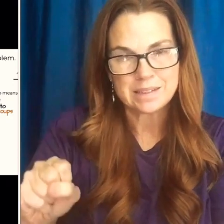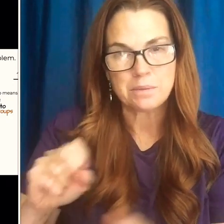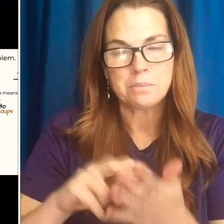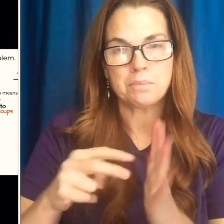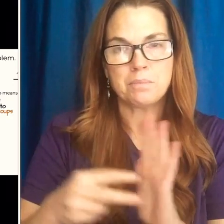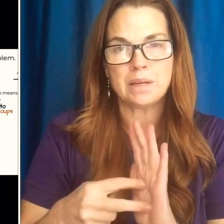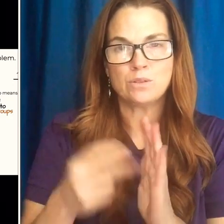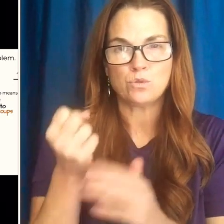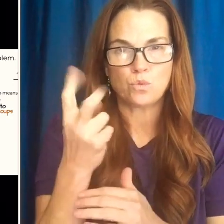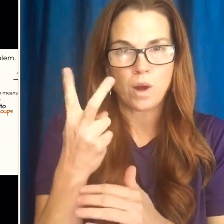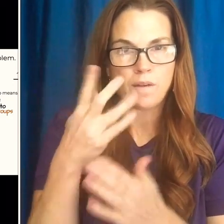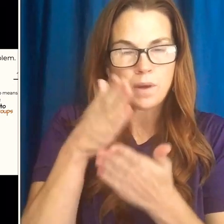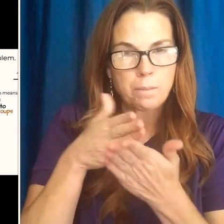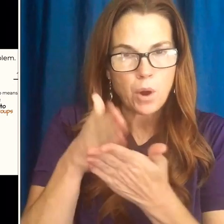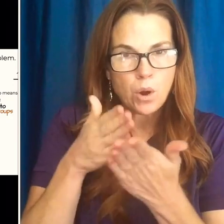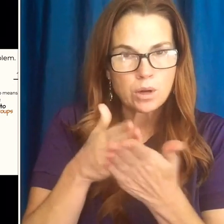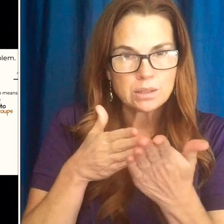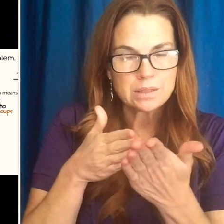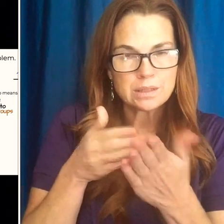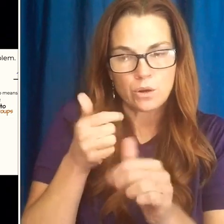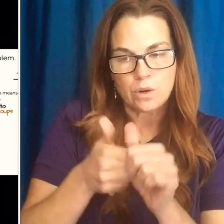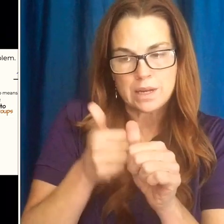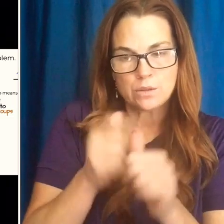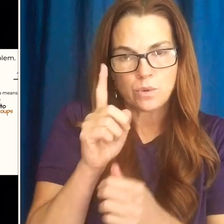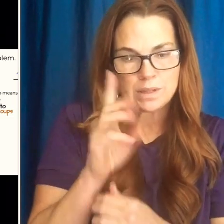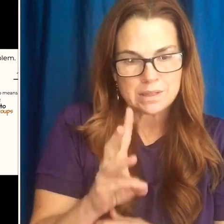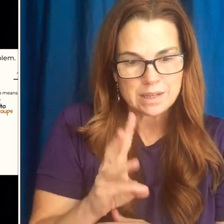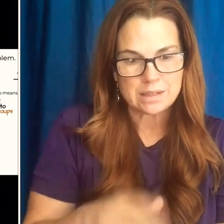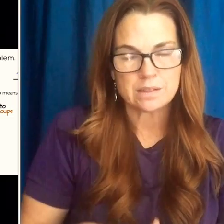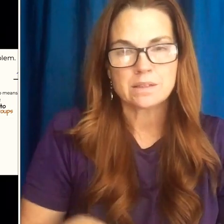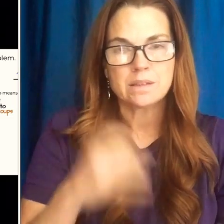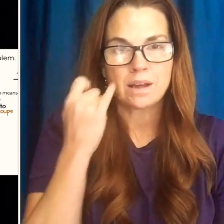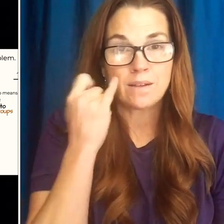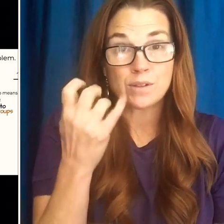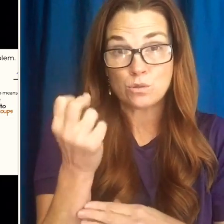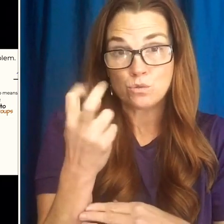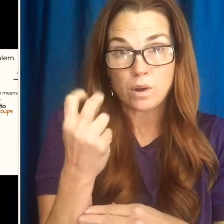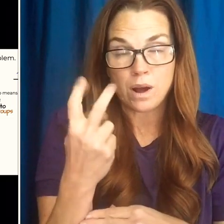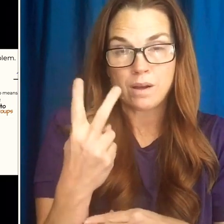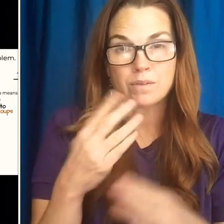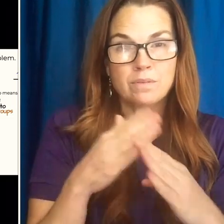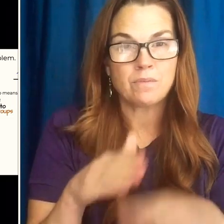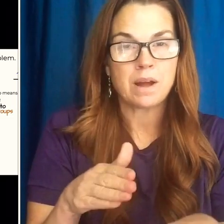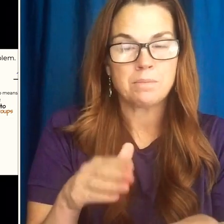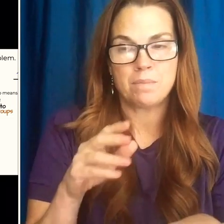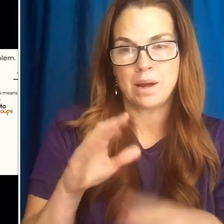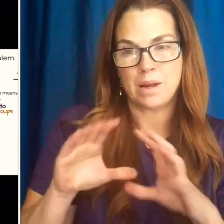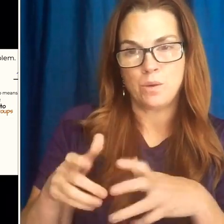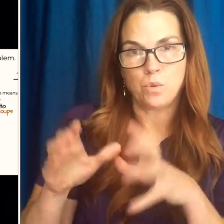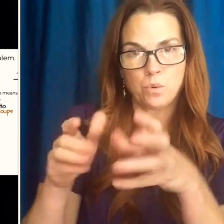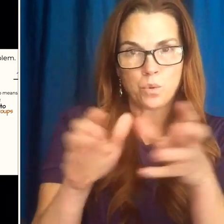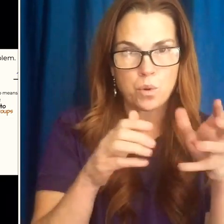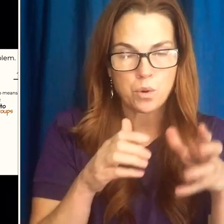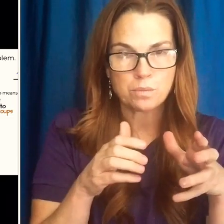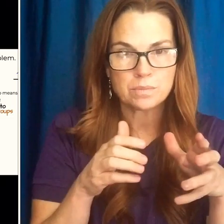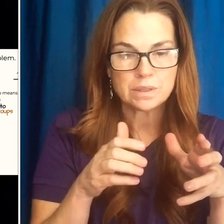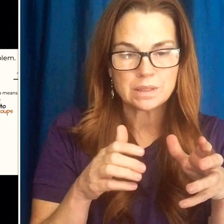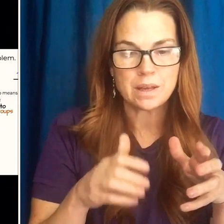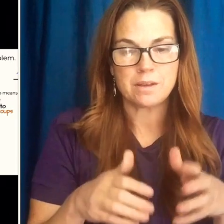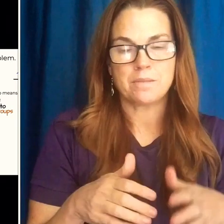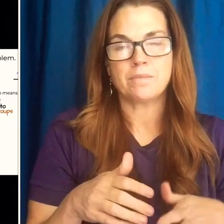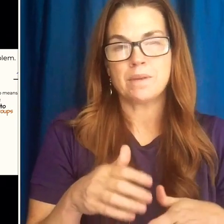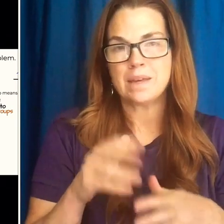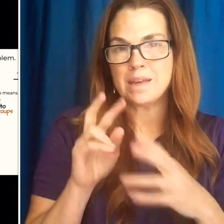groups looks like 12 wholes, and they're grouped into 6 equal groupings. But either way, the solution